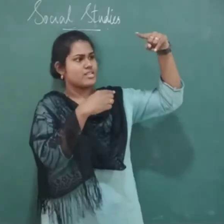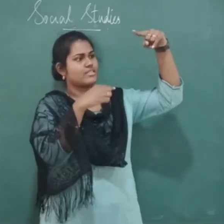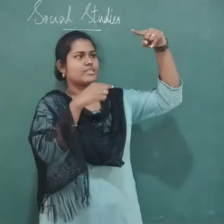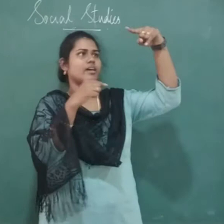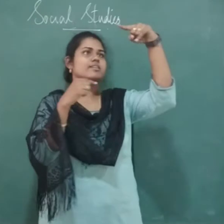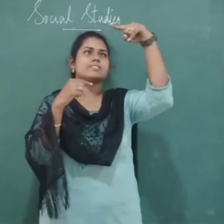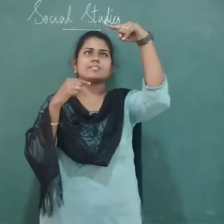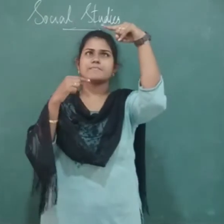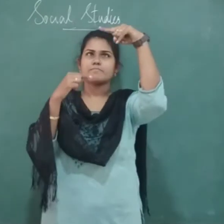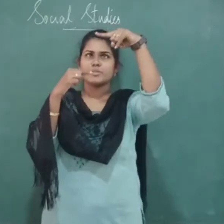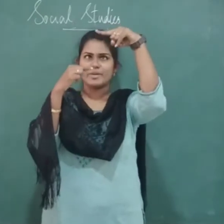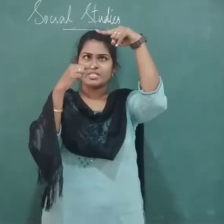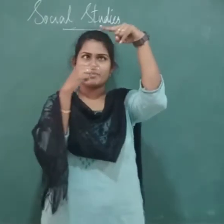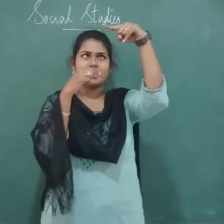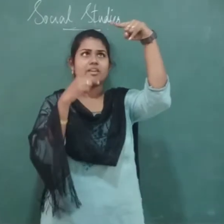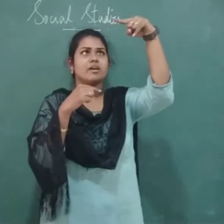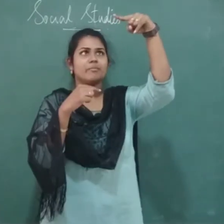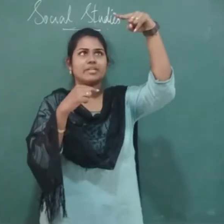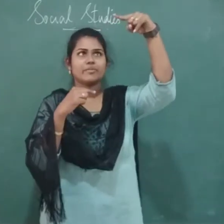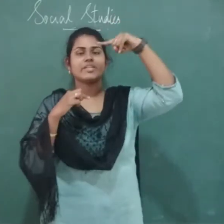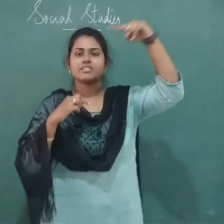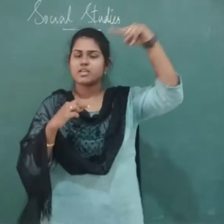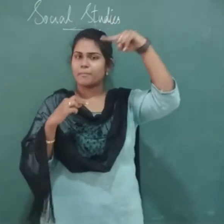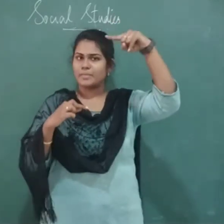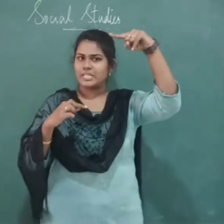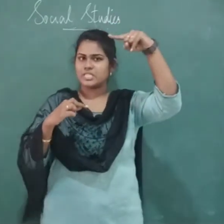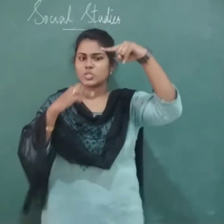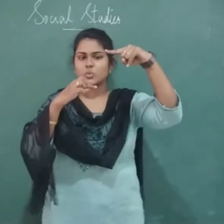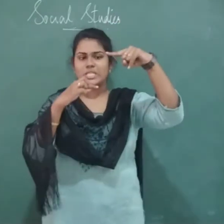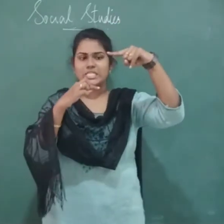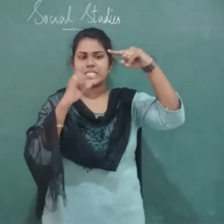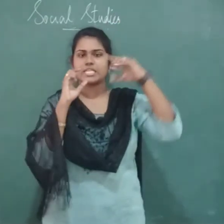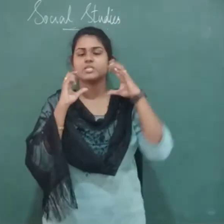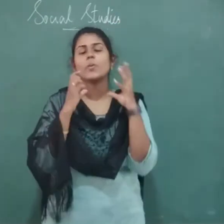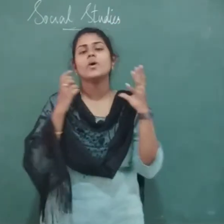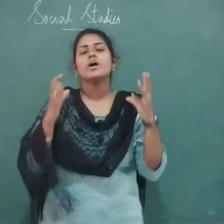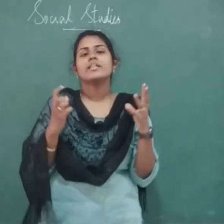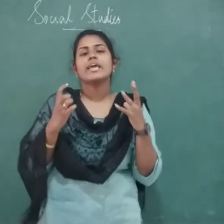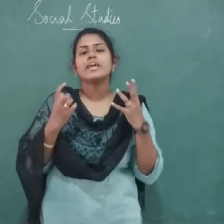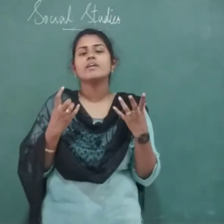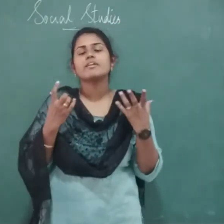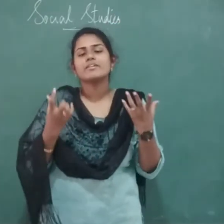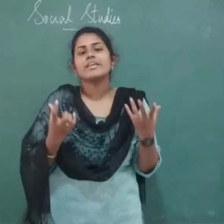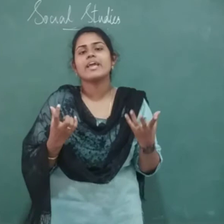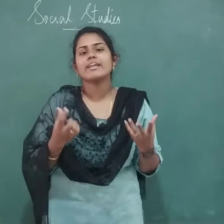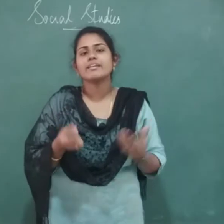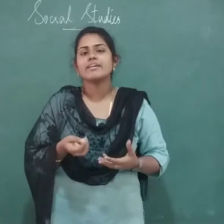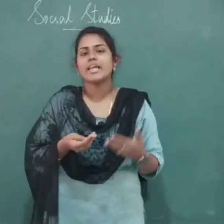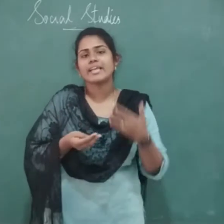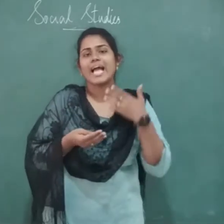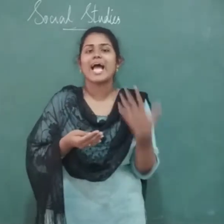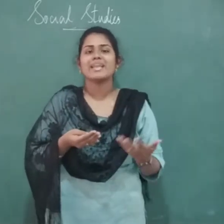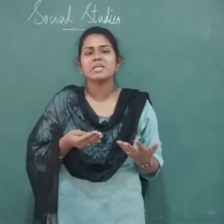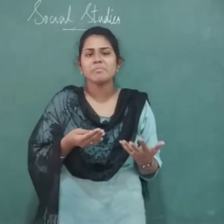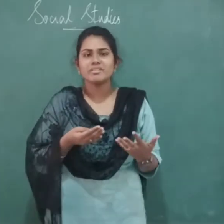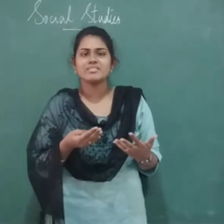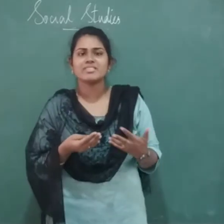this size. It must be between some this to this size. So they created like animals